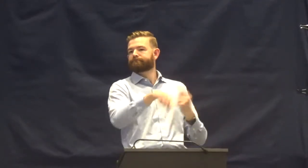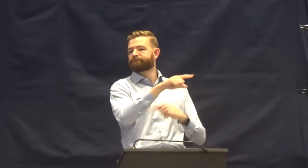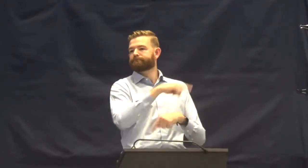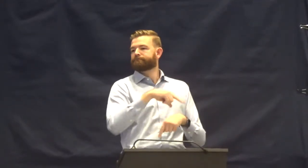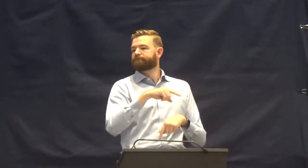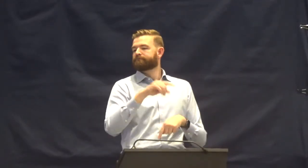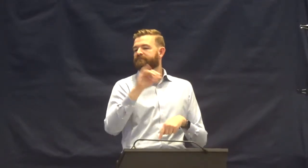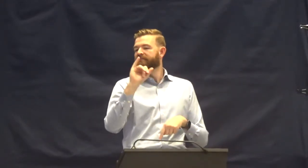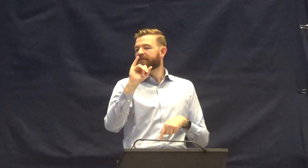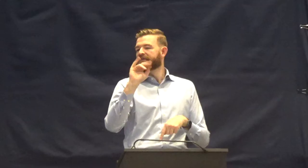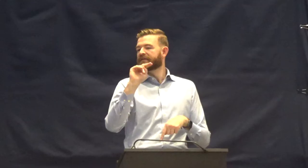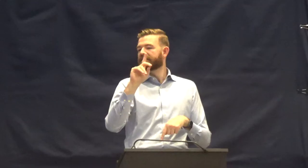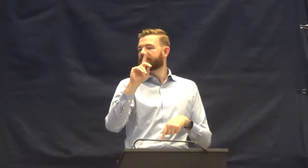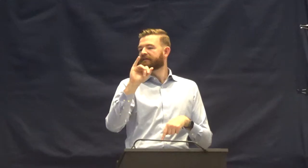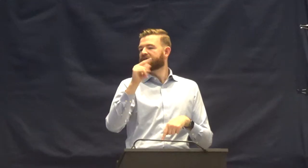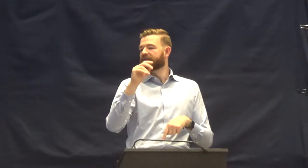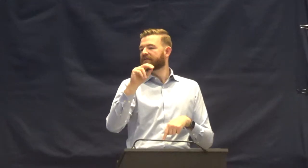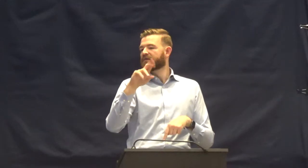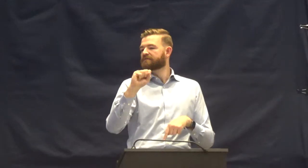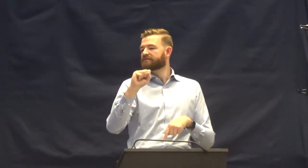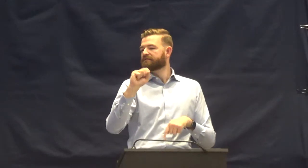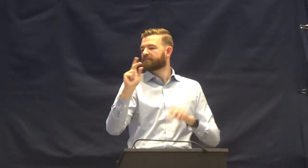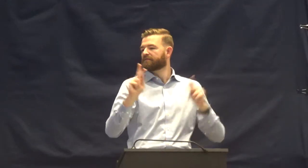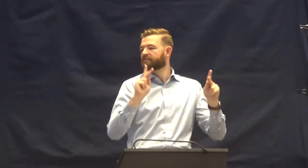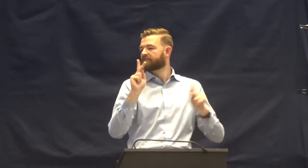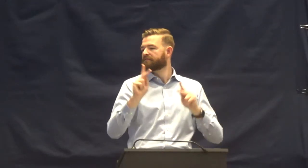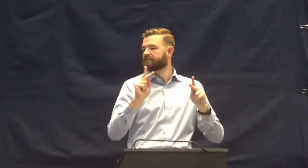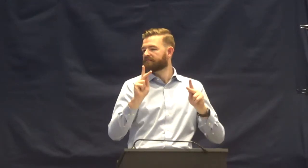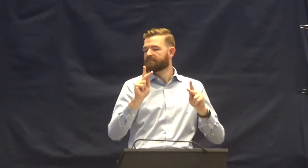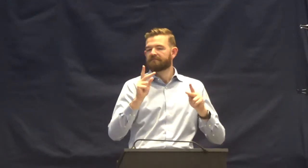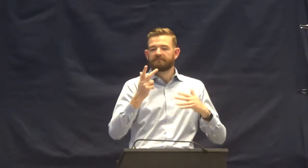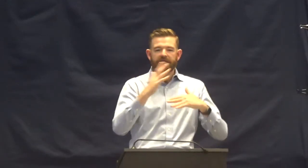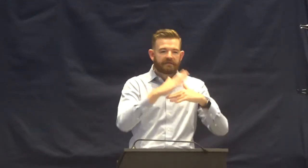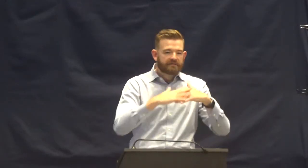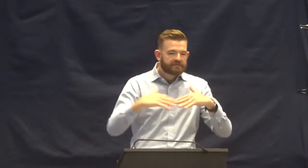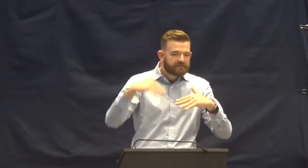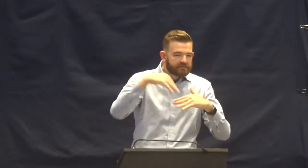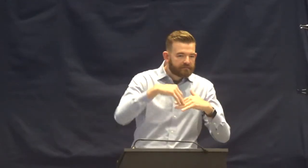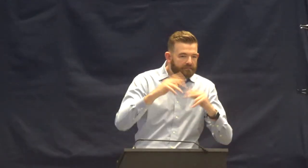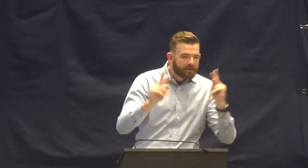to America at that time and met the indigenous folks who lived here.